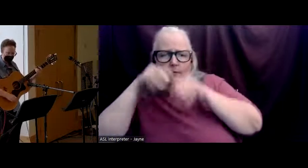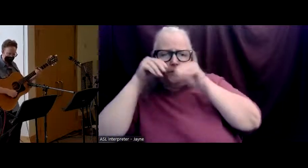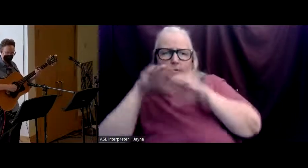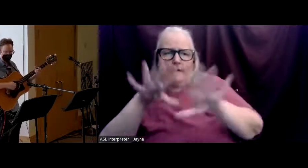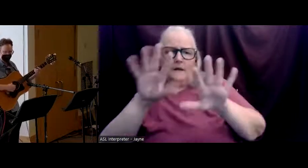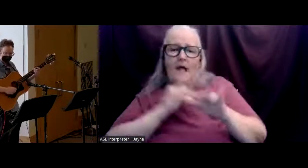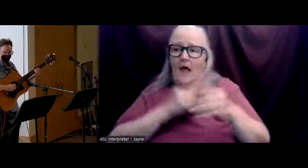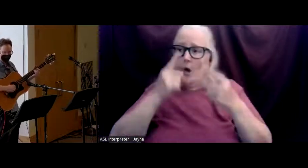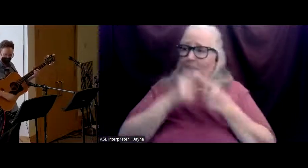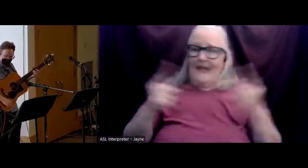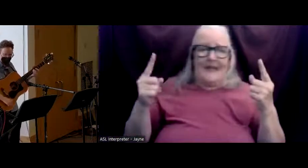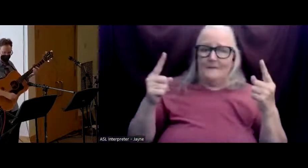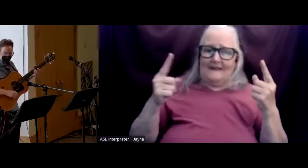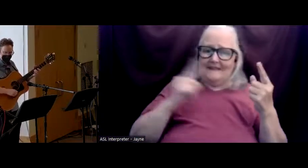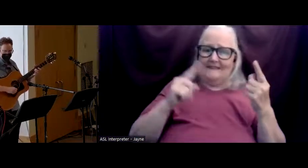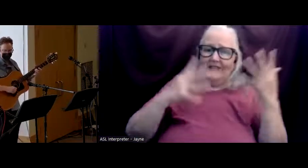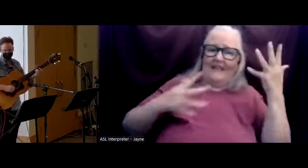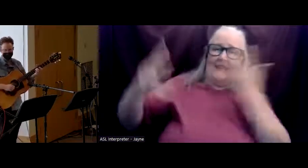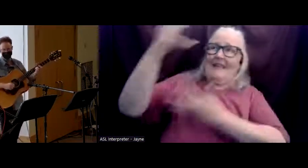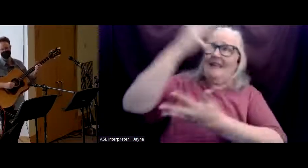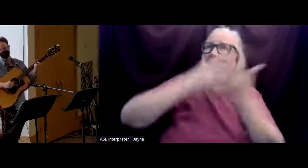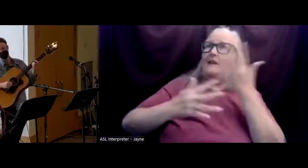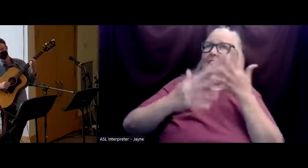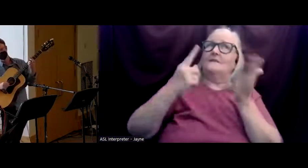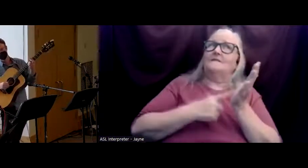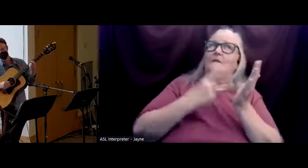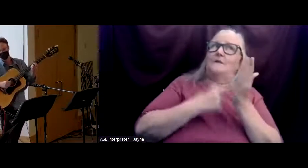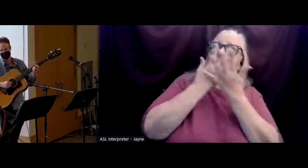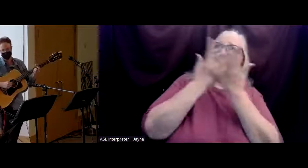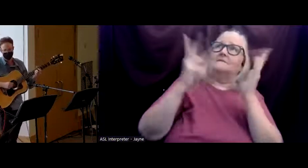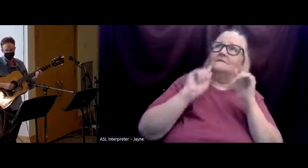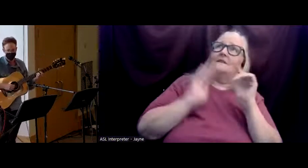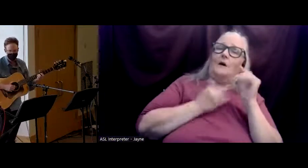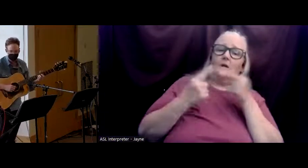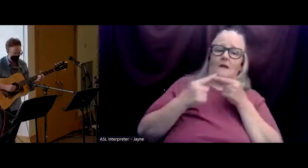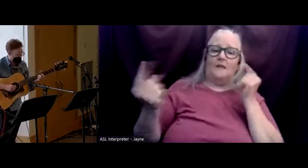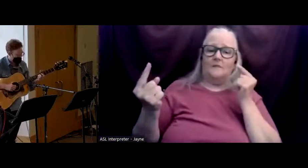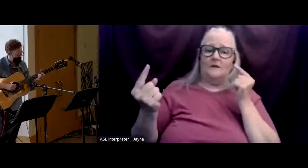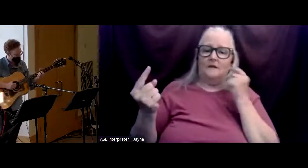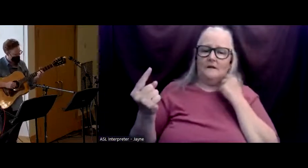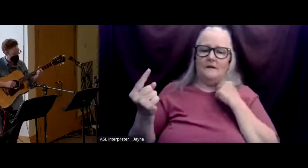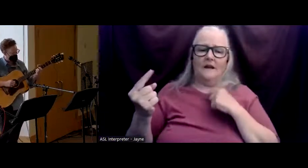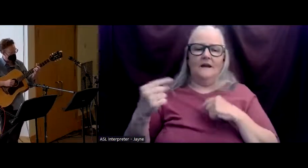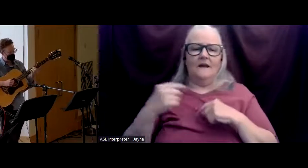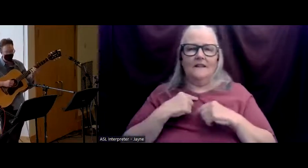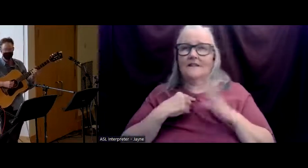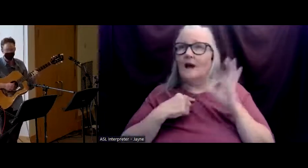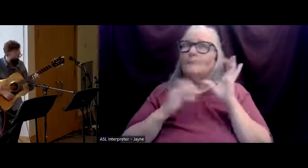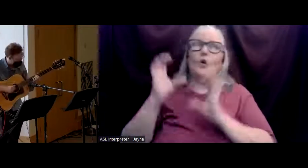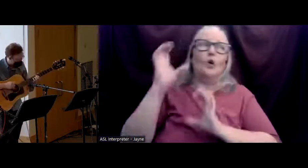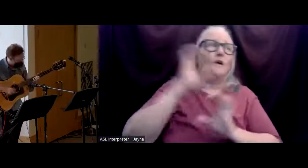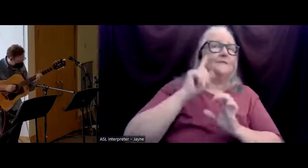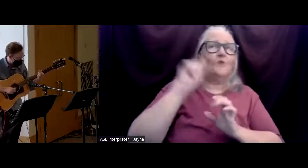are the very air. Our enemies are the air. And I am looking, looking for